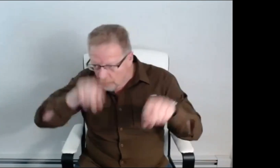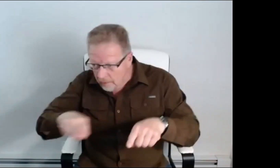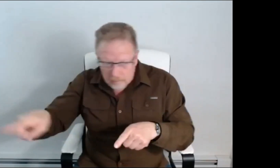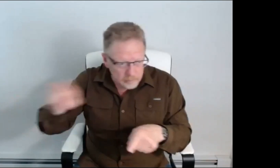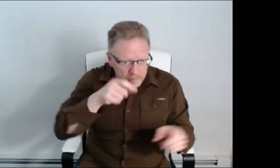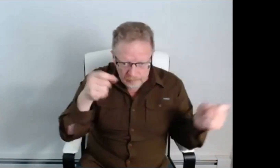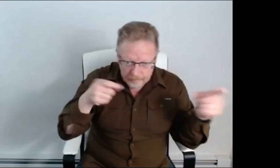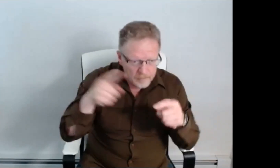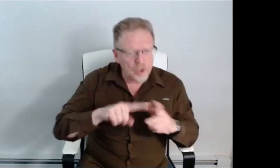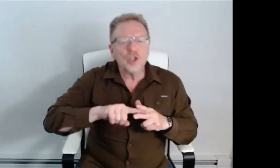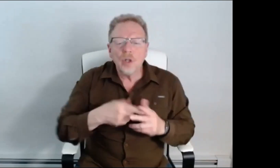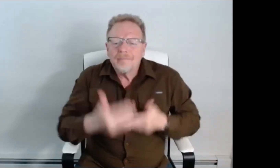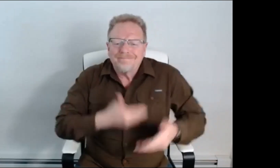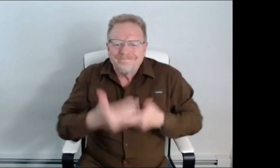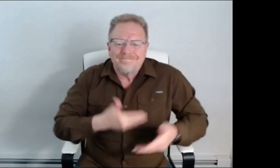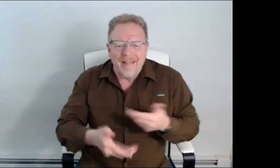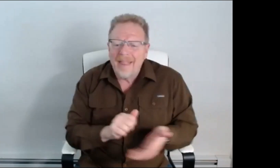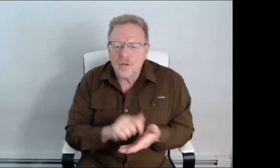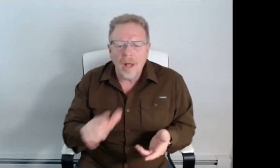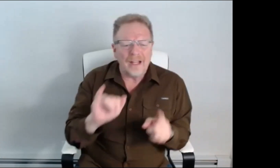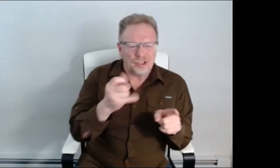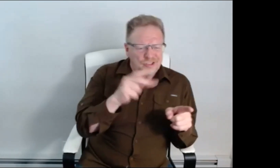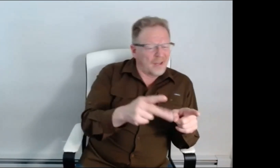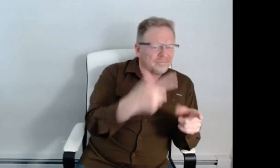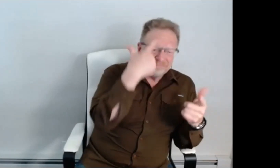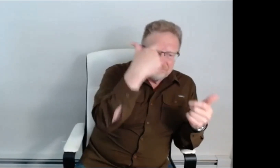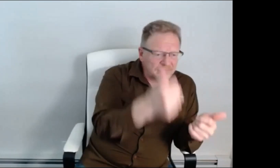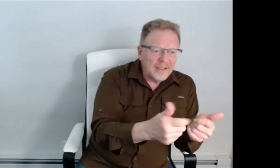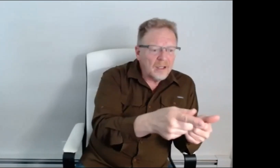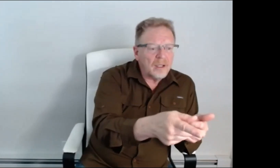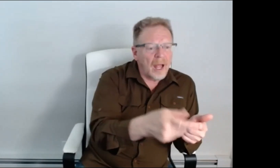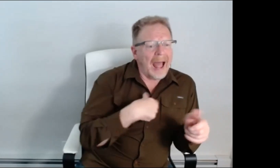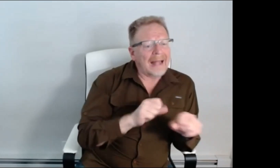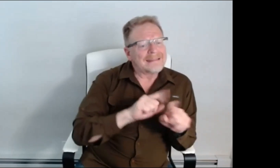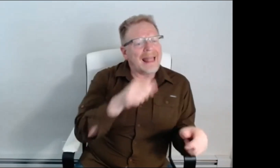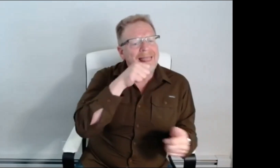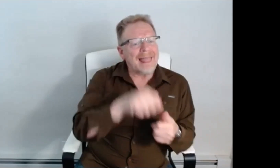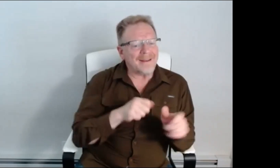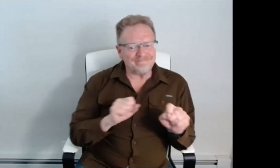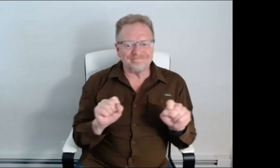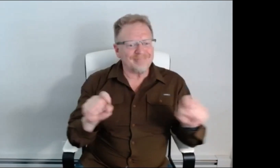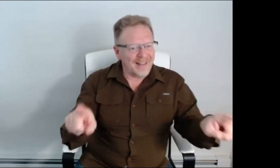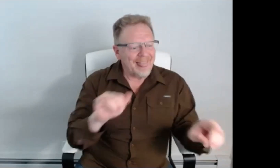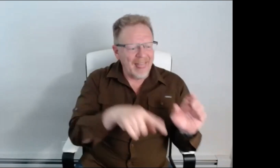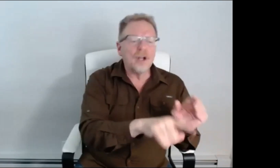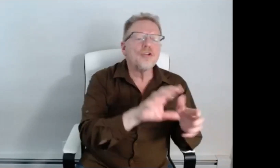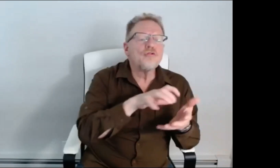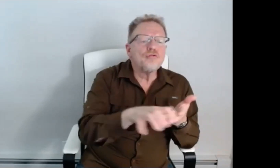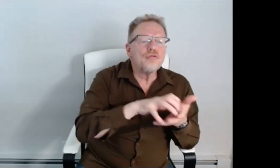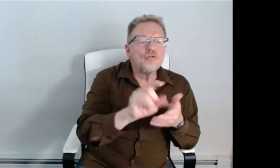ball rolling. And Jan, feel free to, that's why I sent those letters ahead of time. Those are just my thoughts, and I would